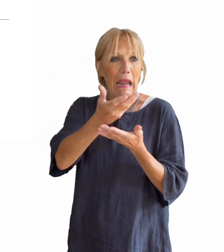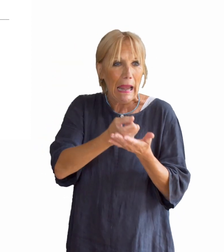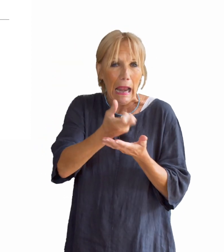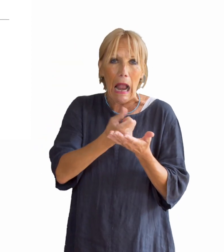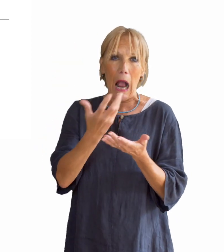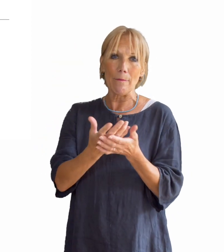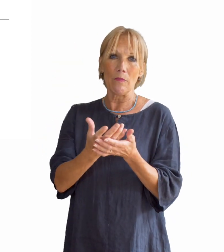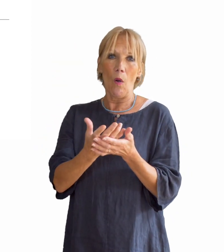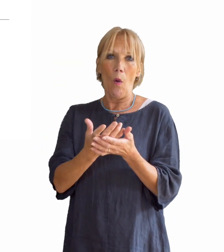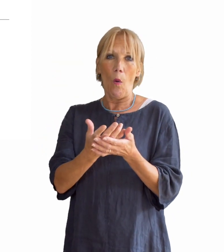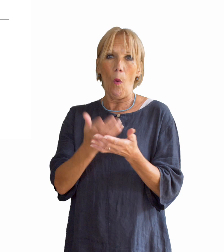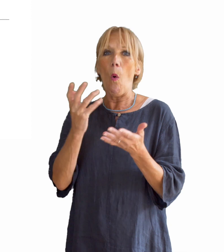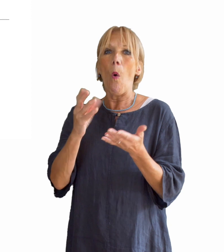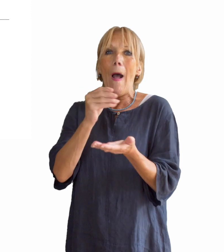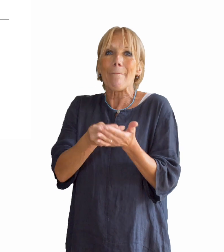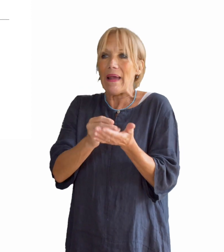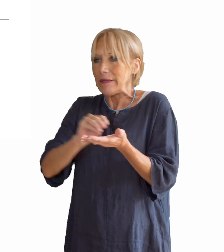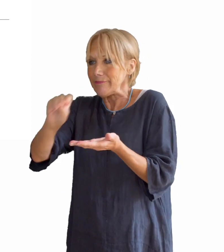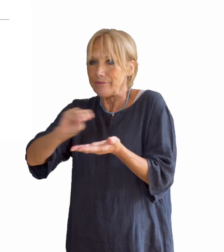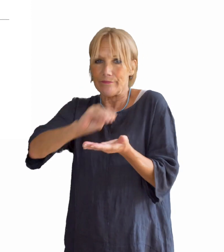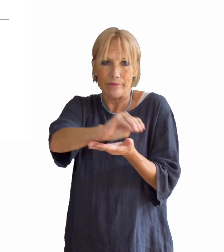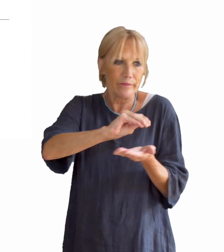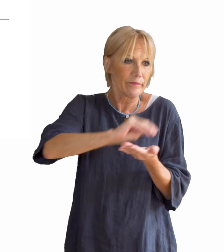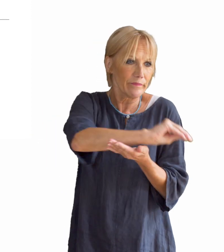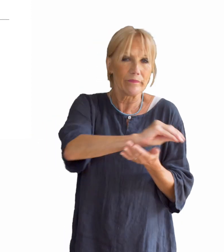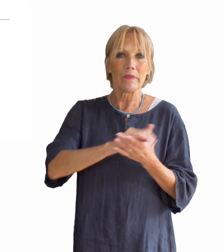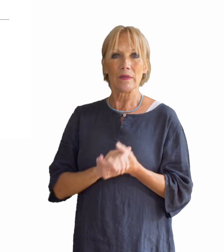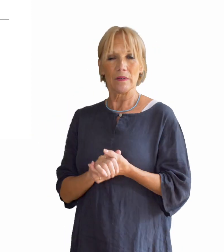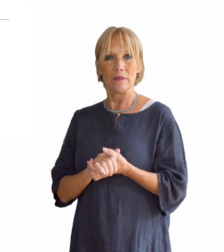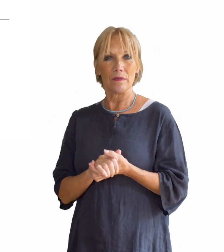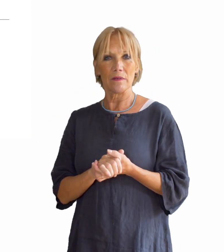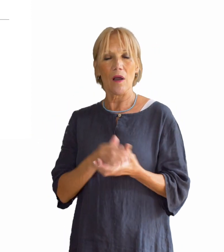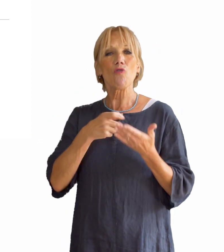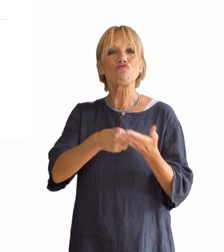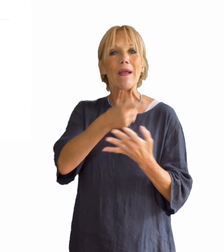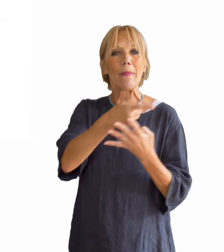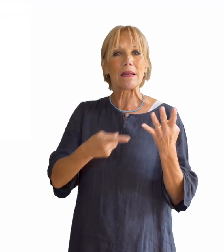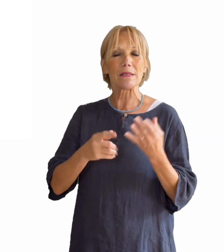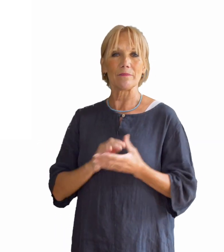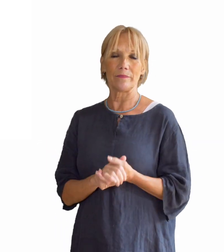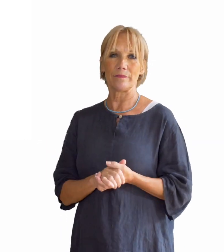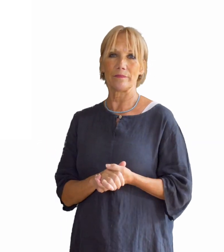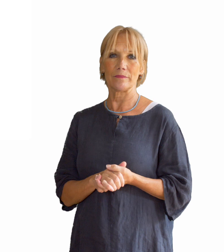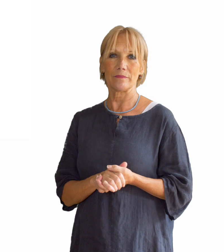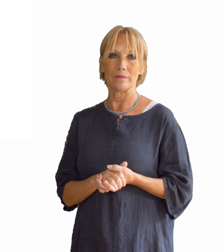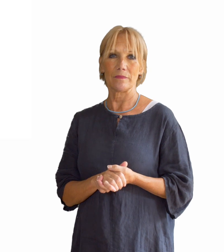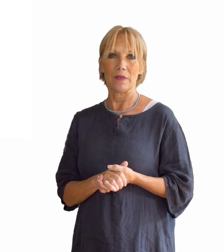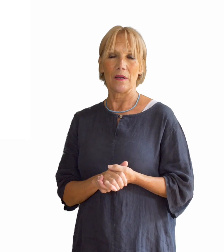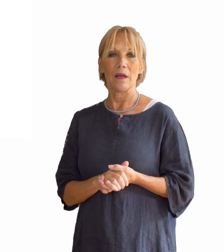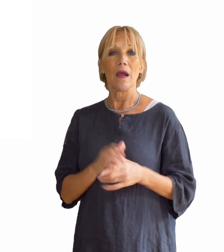seeking funding or sourcing income or allotting it to meet the various costs of running a meeting centre. We have the